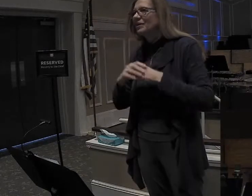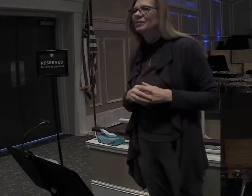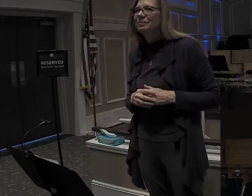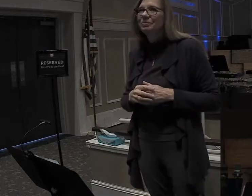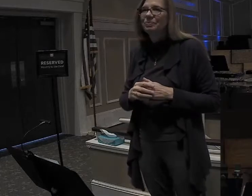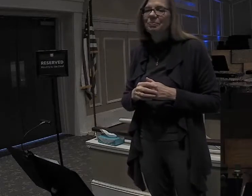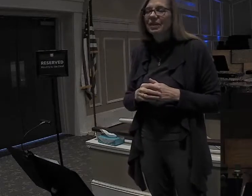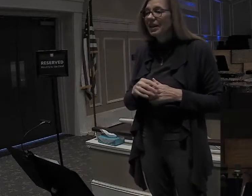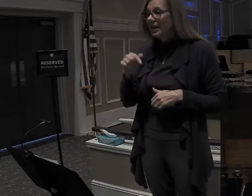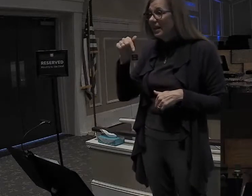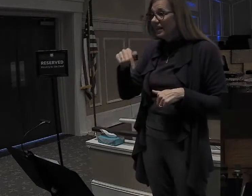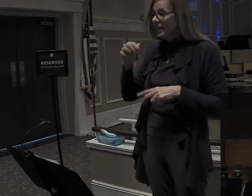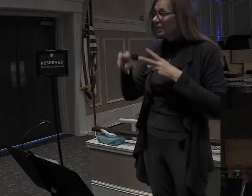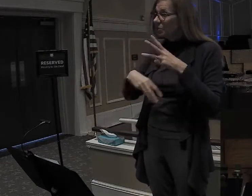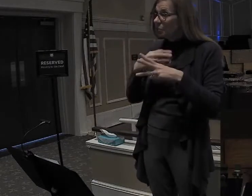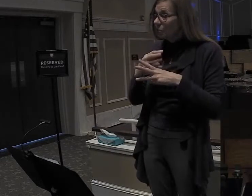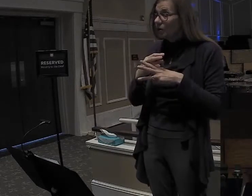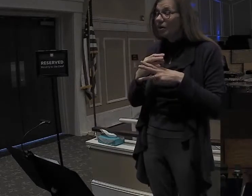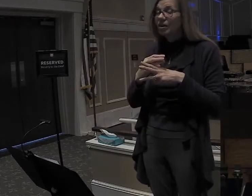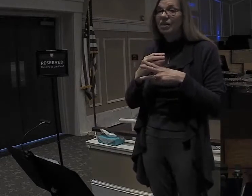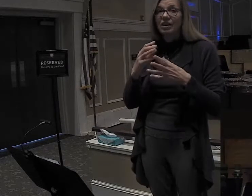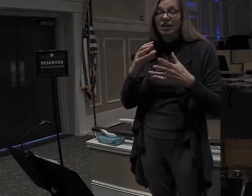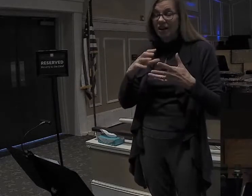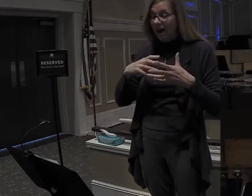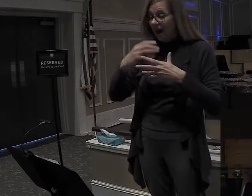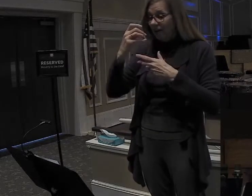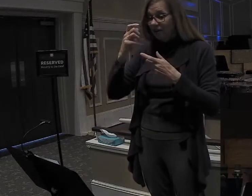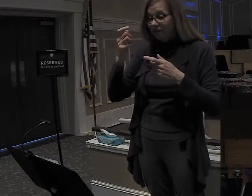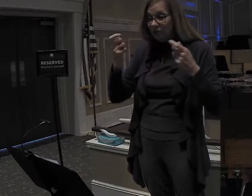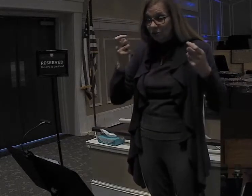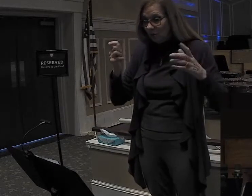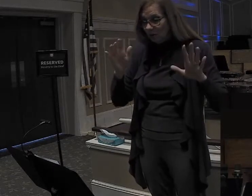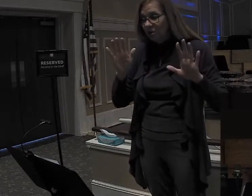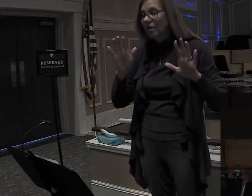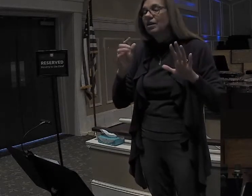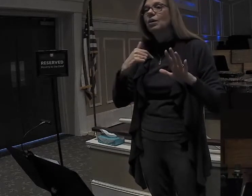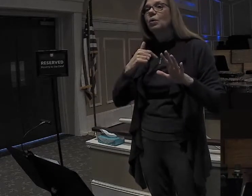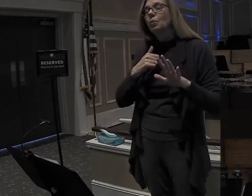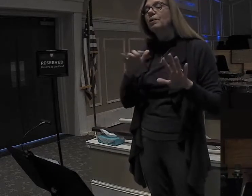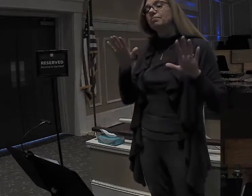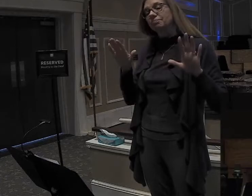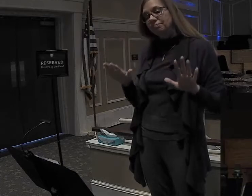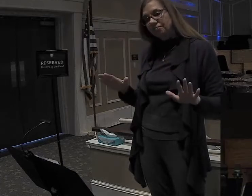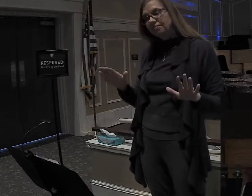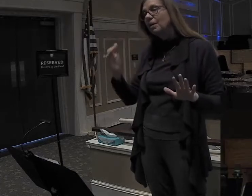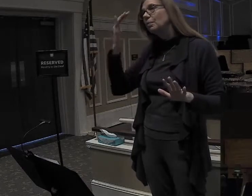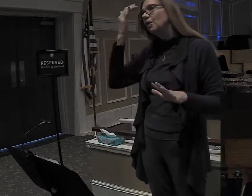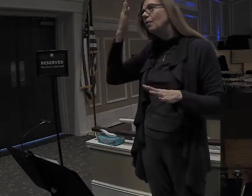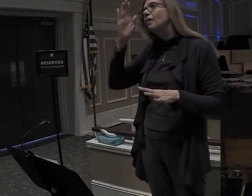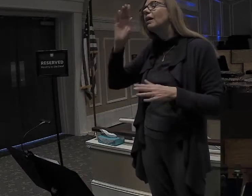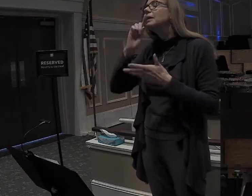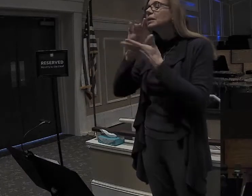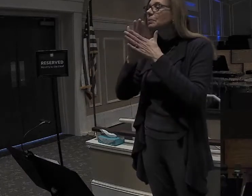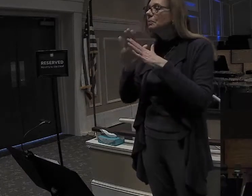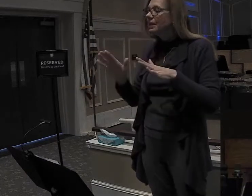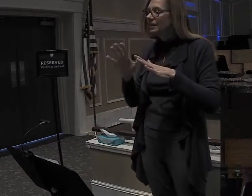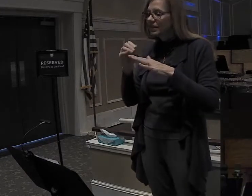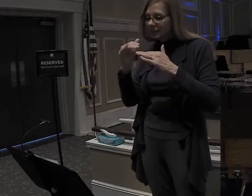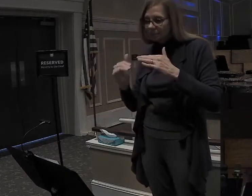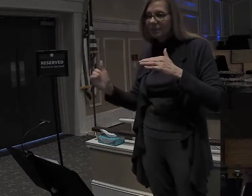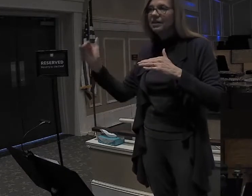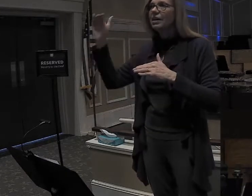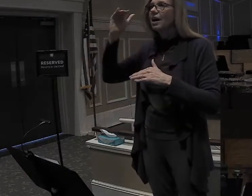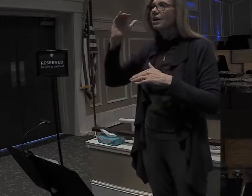while this world is losing their heads, we don't lose ours. We know the peace of God that transcends all